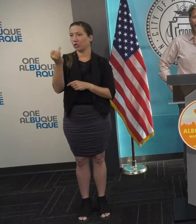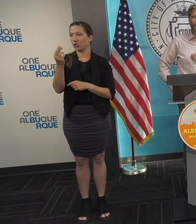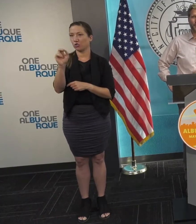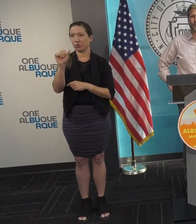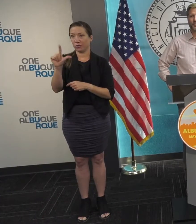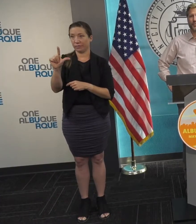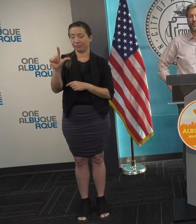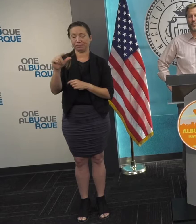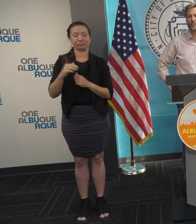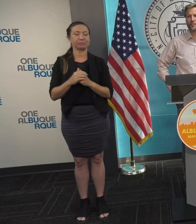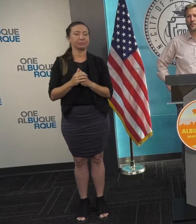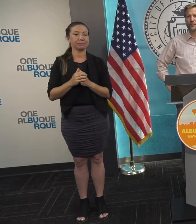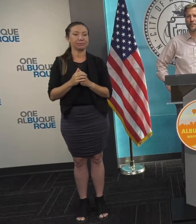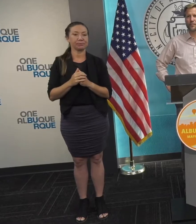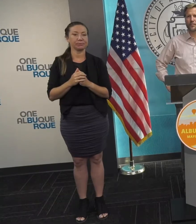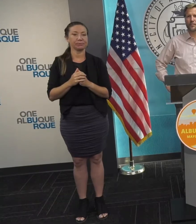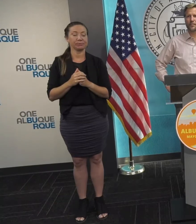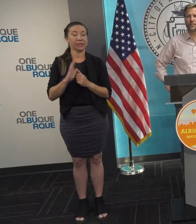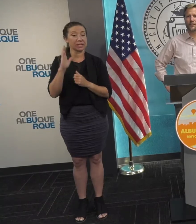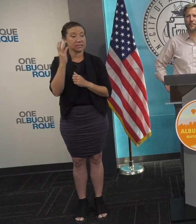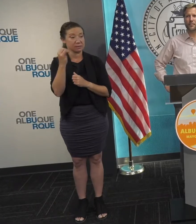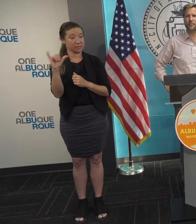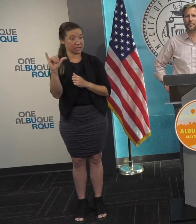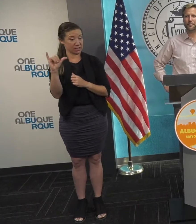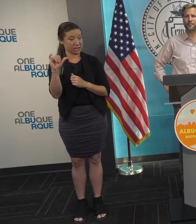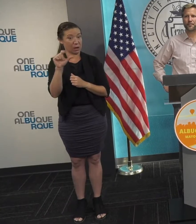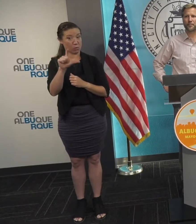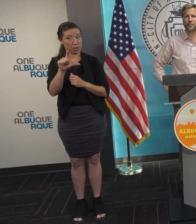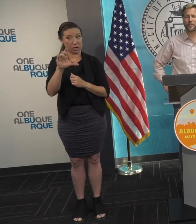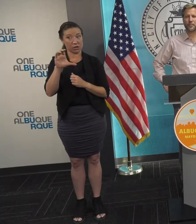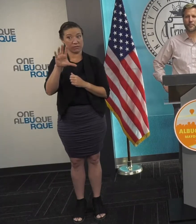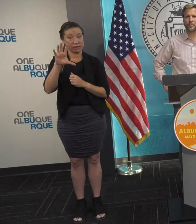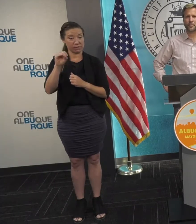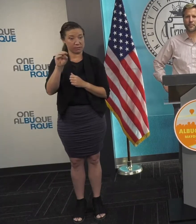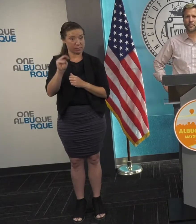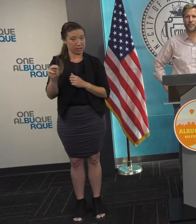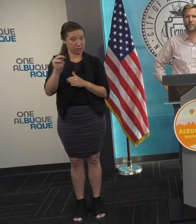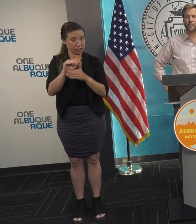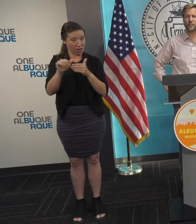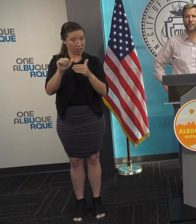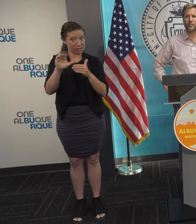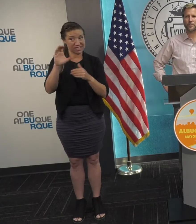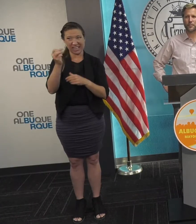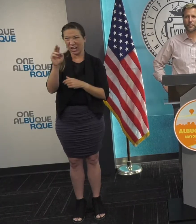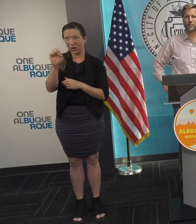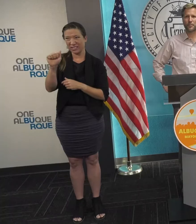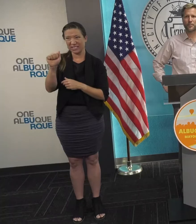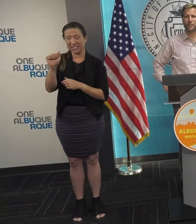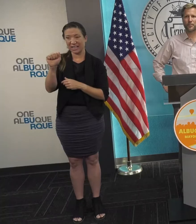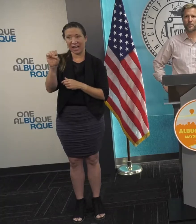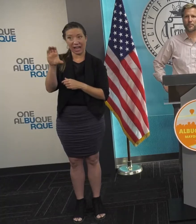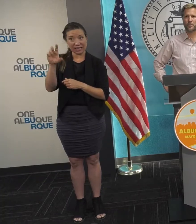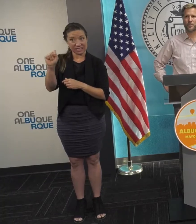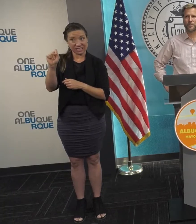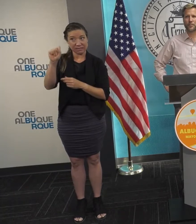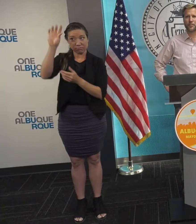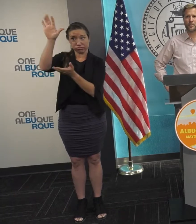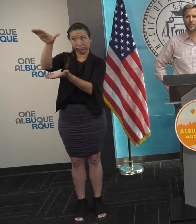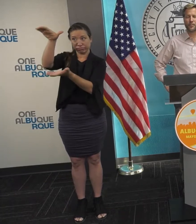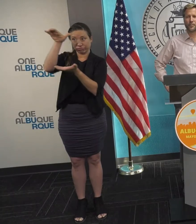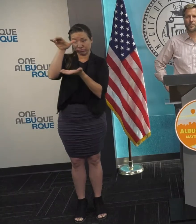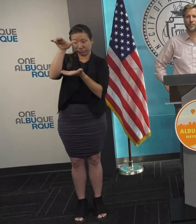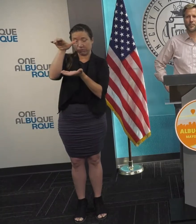guidance, it appears that Albuquerque's $150 million in the CARES Act funding can be used for small business grants. Is that